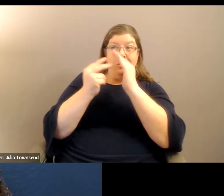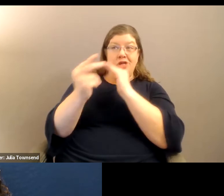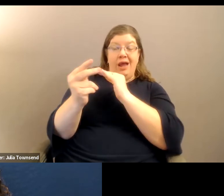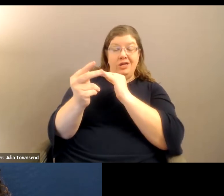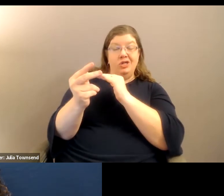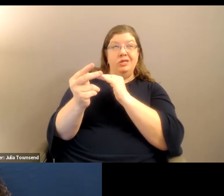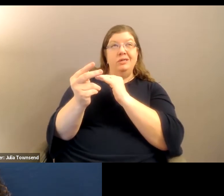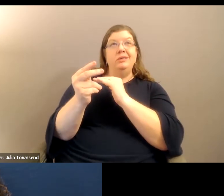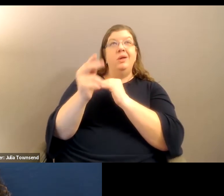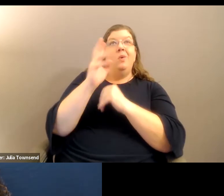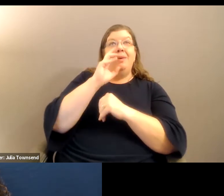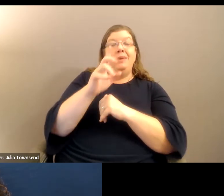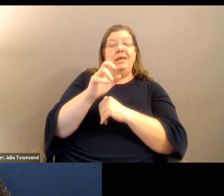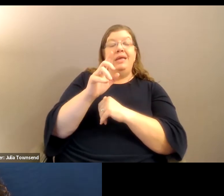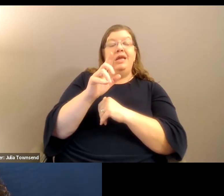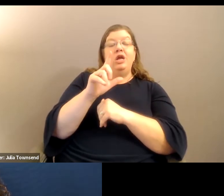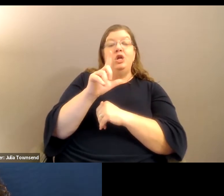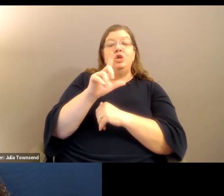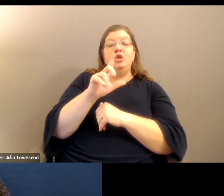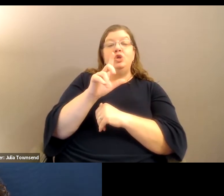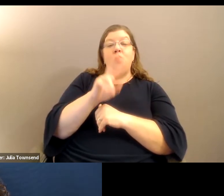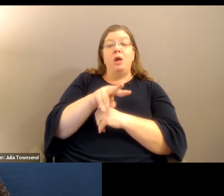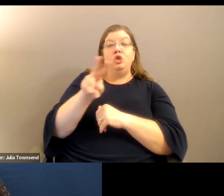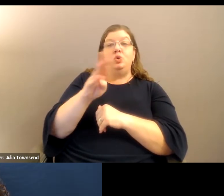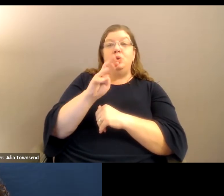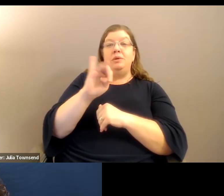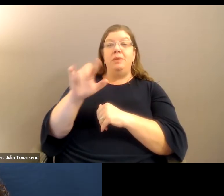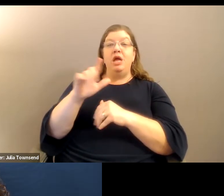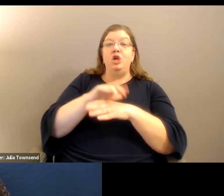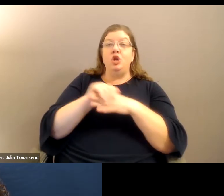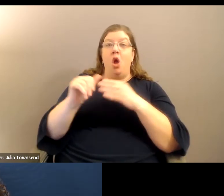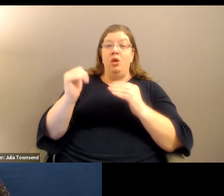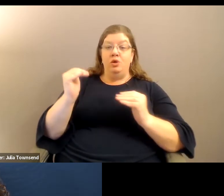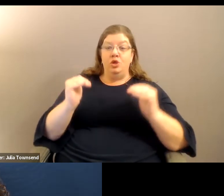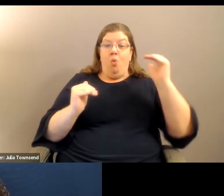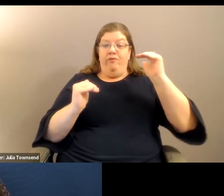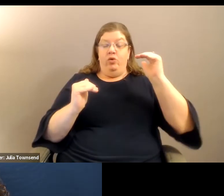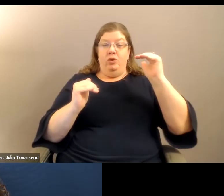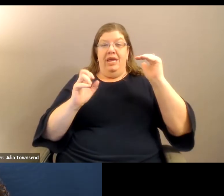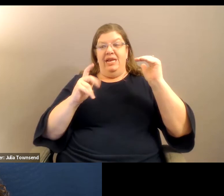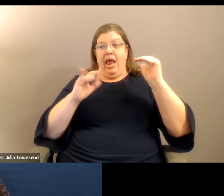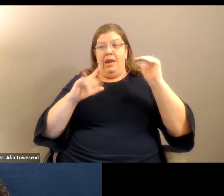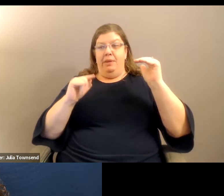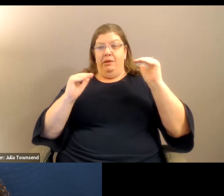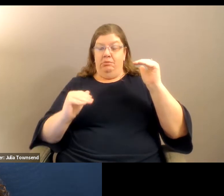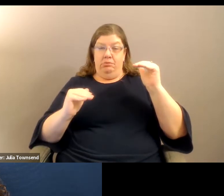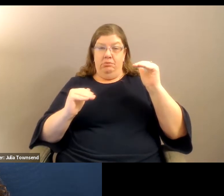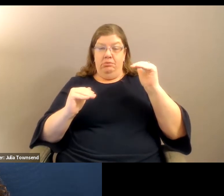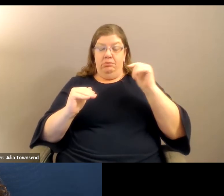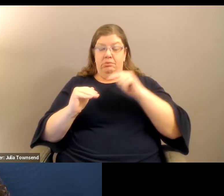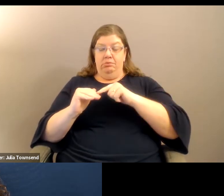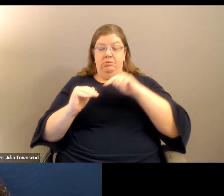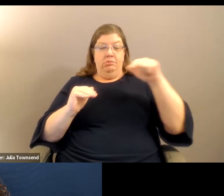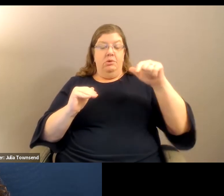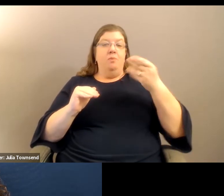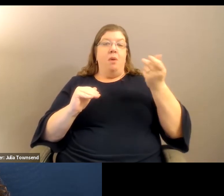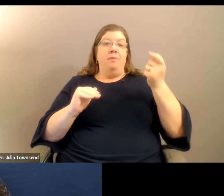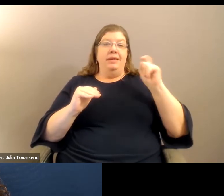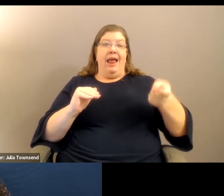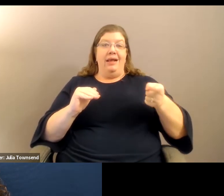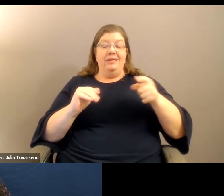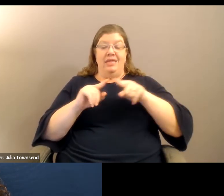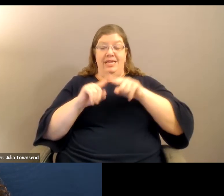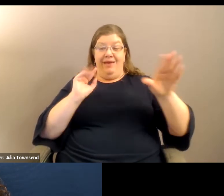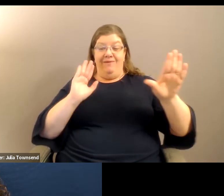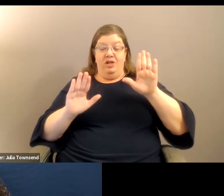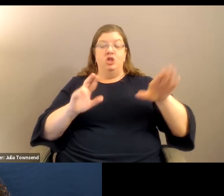we would be $22 million over the entitlement. So the entitlement's here, our property taxes here, that difference